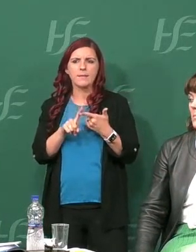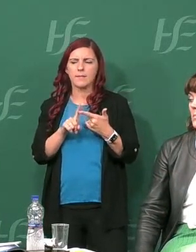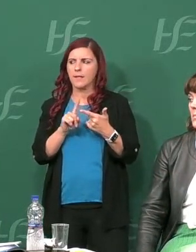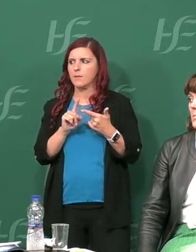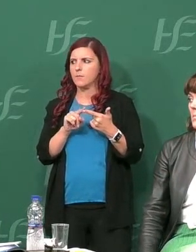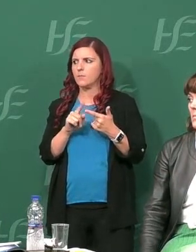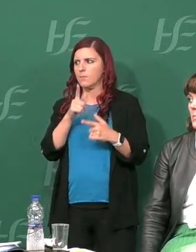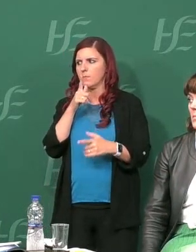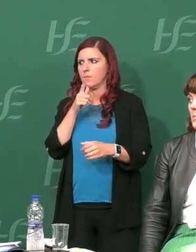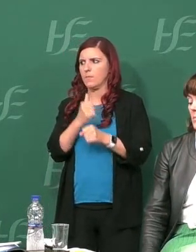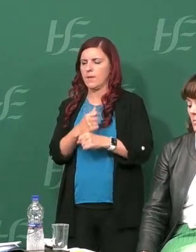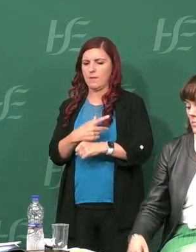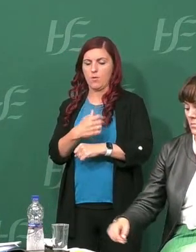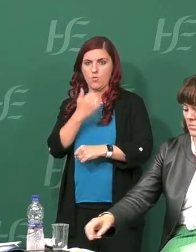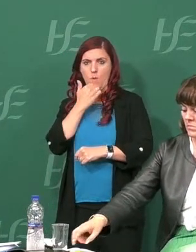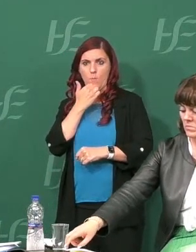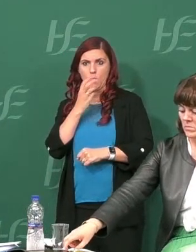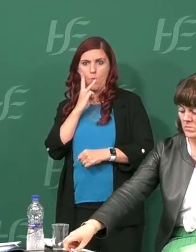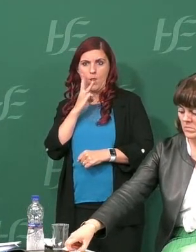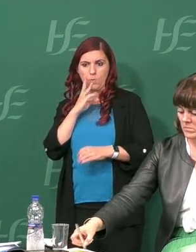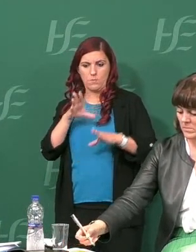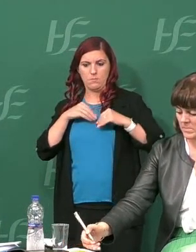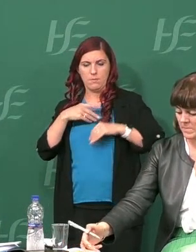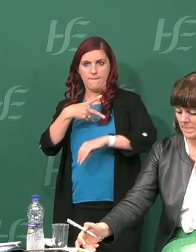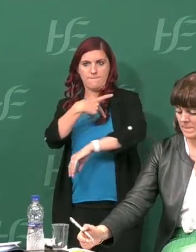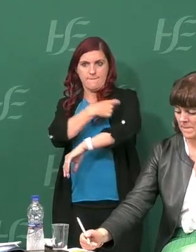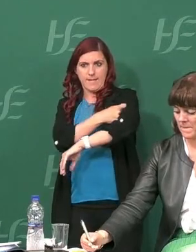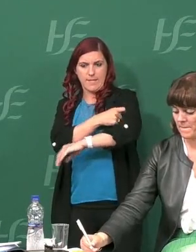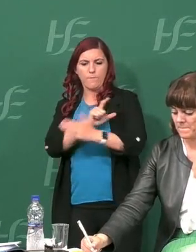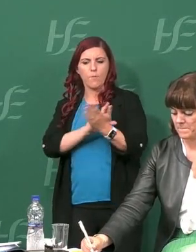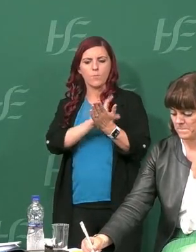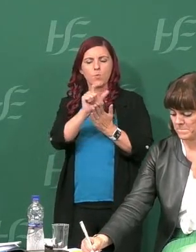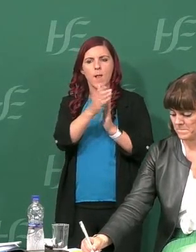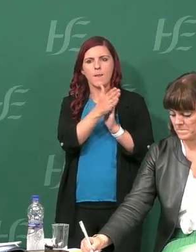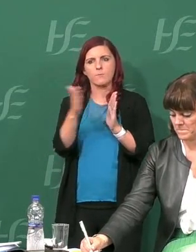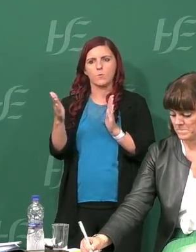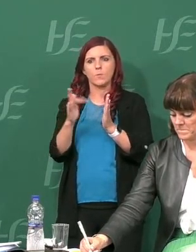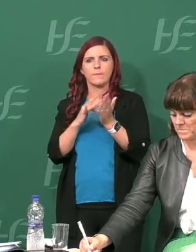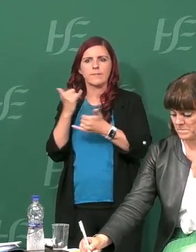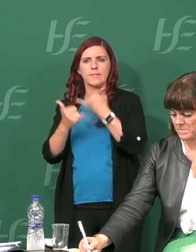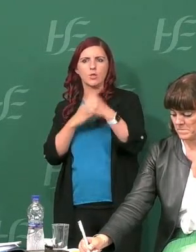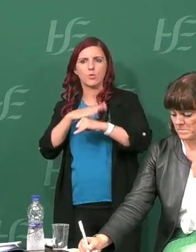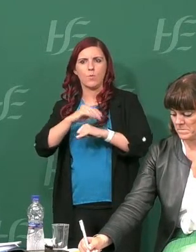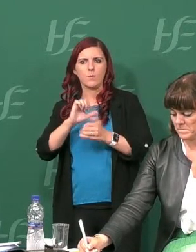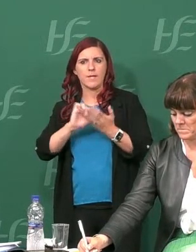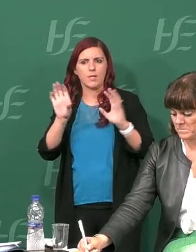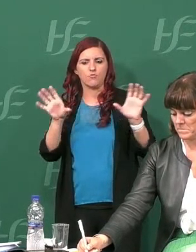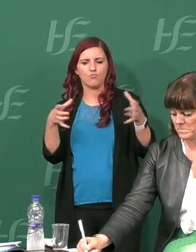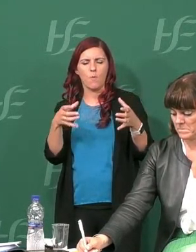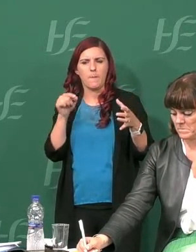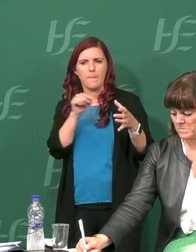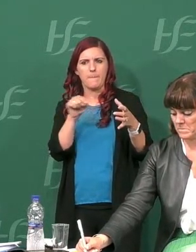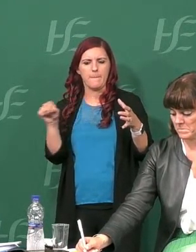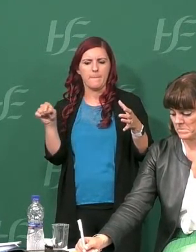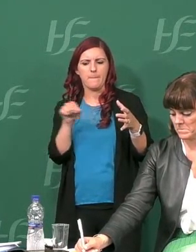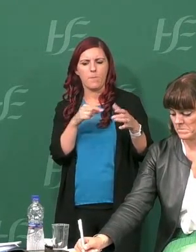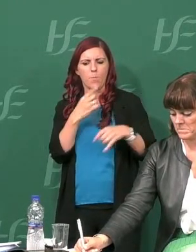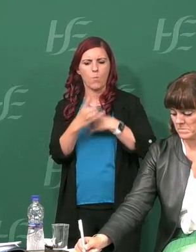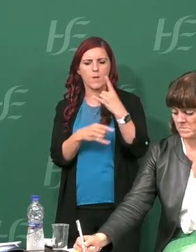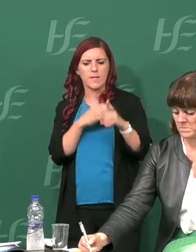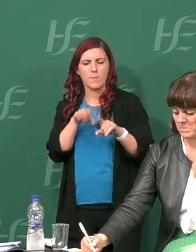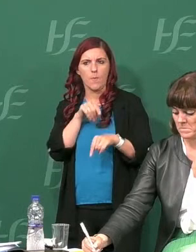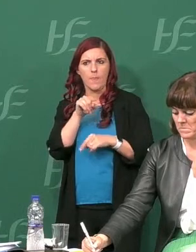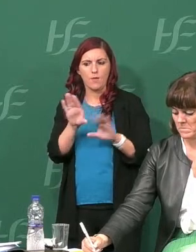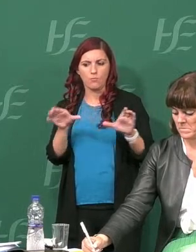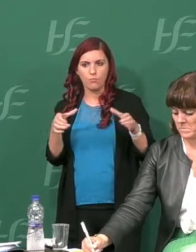of vaccination take-up in the 12 to 15 age cohort, where are we at right now?